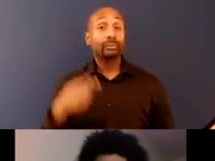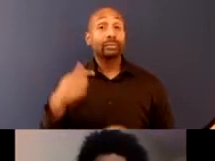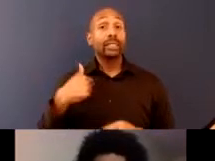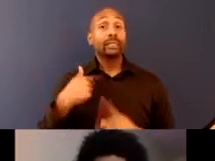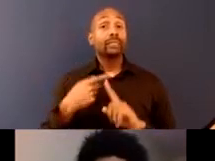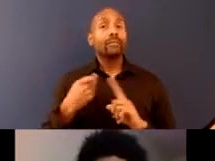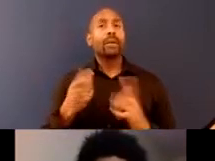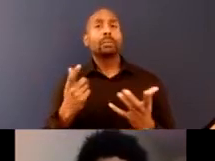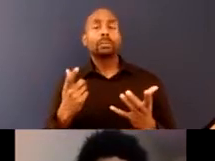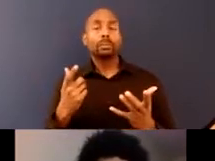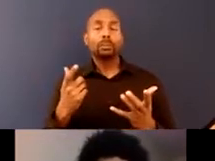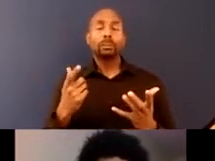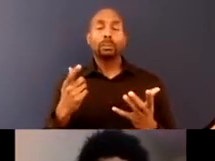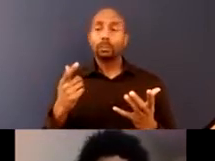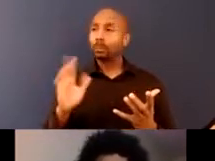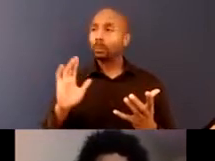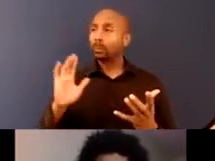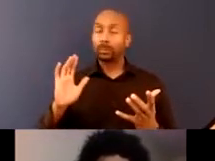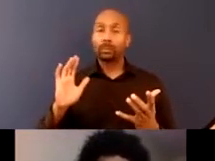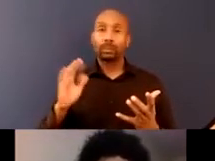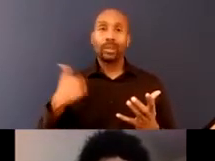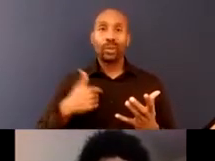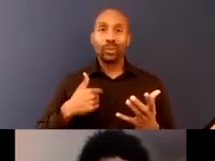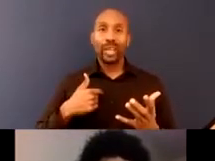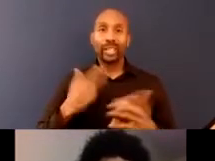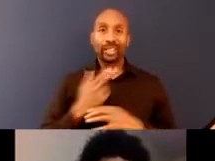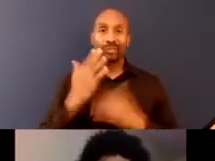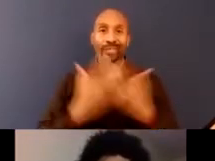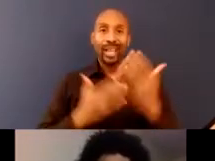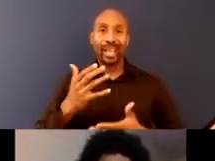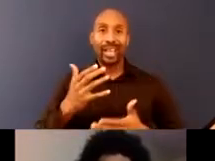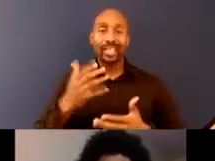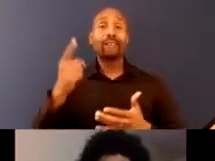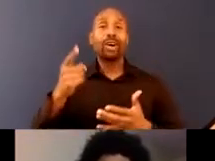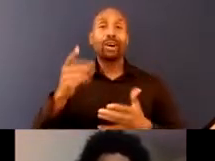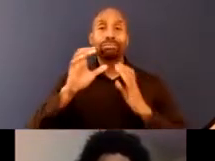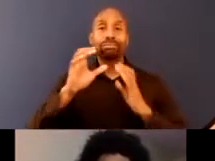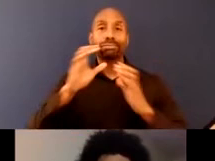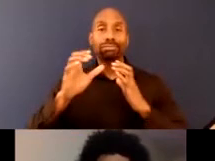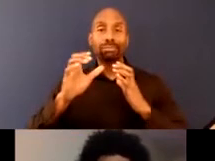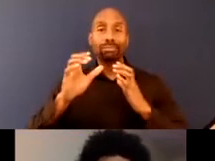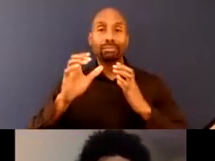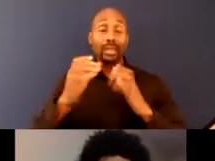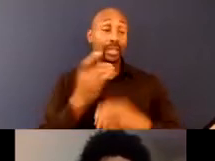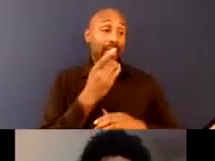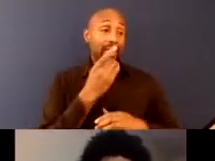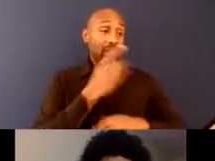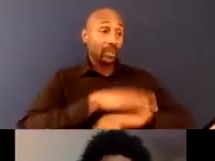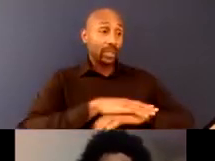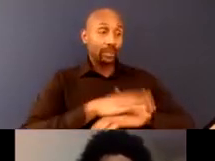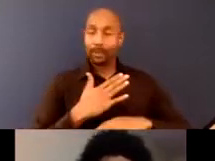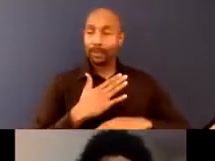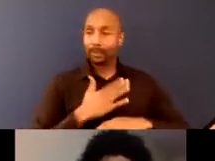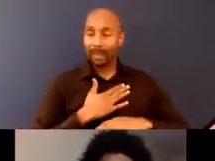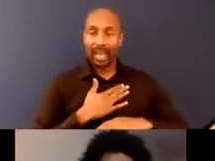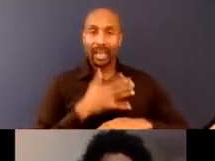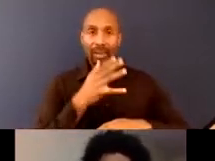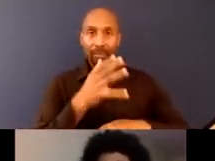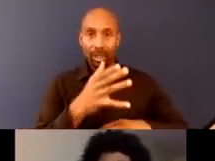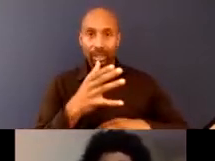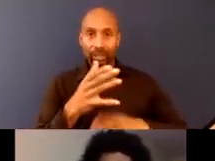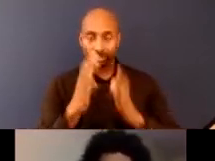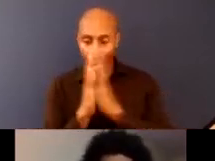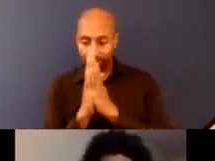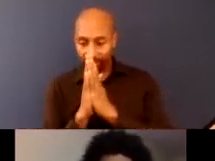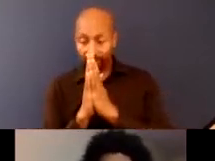our hands. At the dinner table, my grandmother handles grace. Mom is tracing